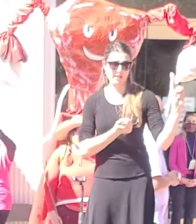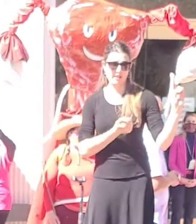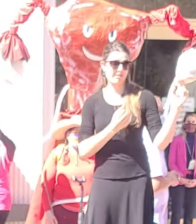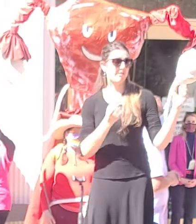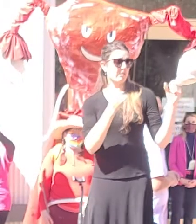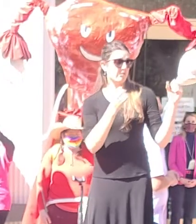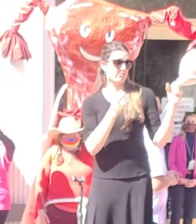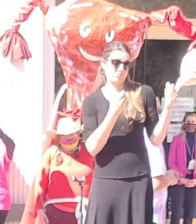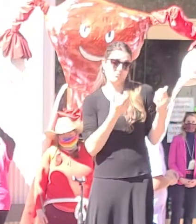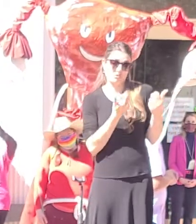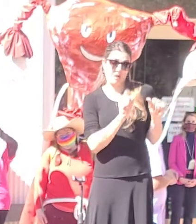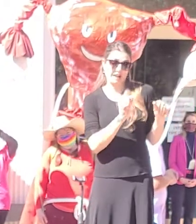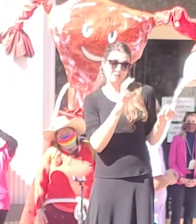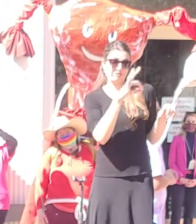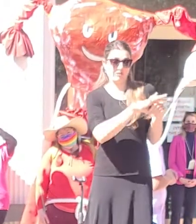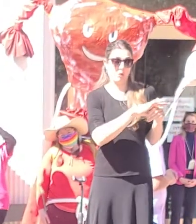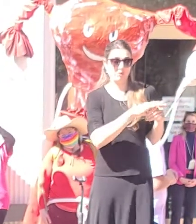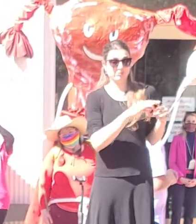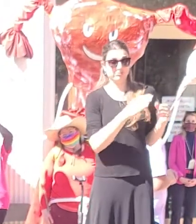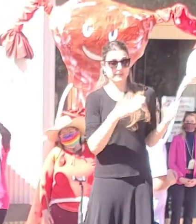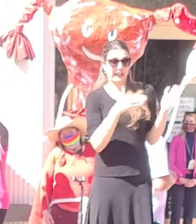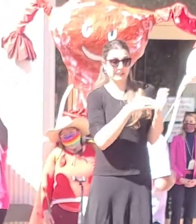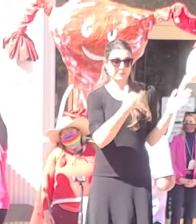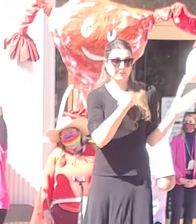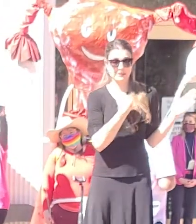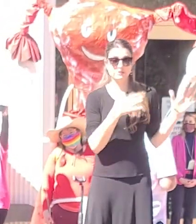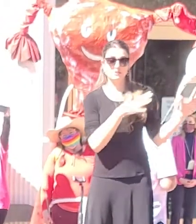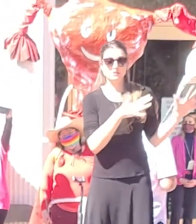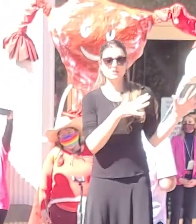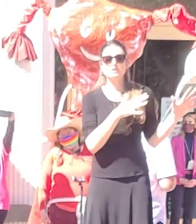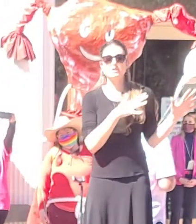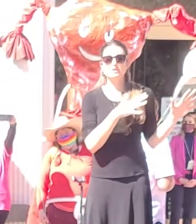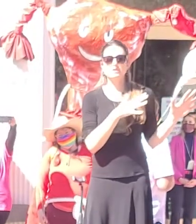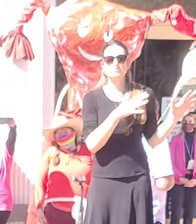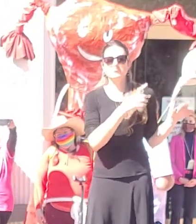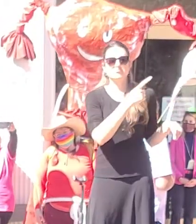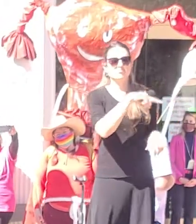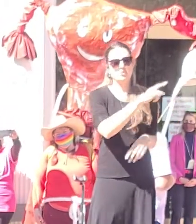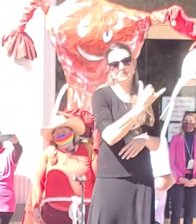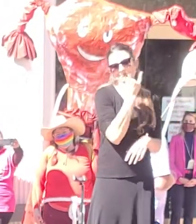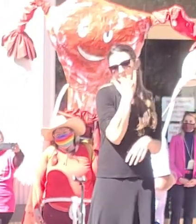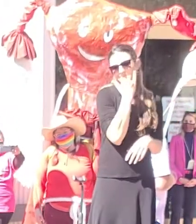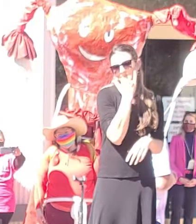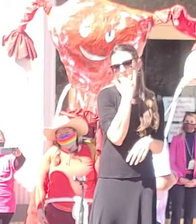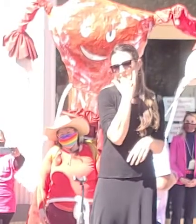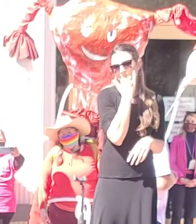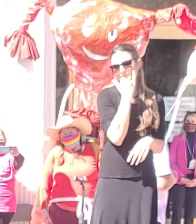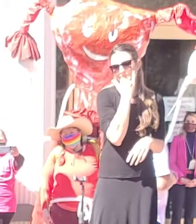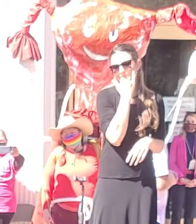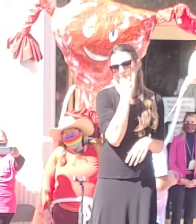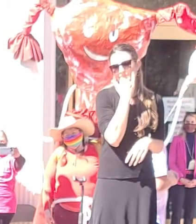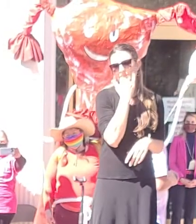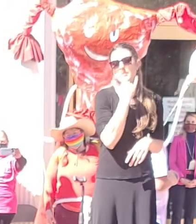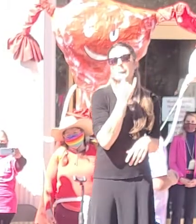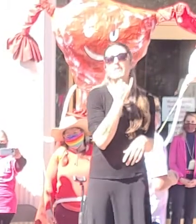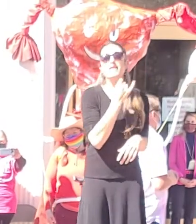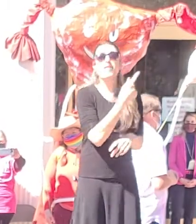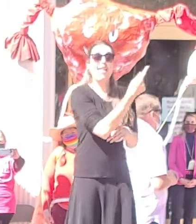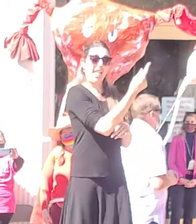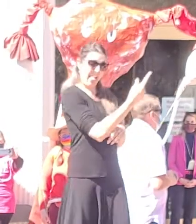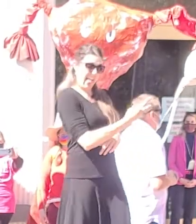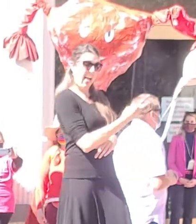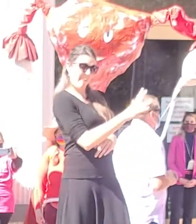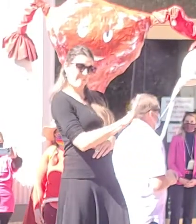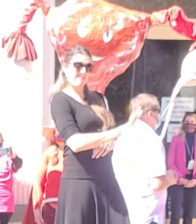me is not where they need to be on this issue, and half of them have already declared that they